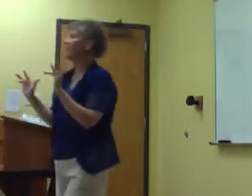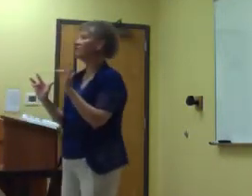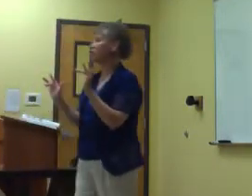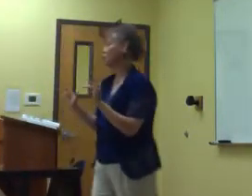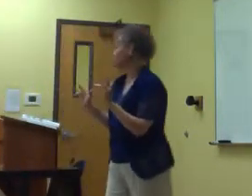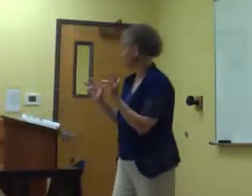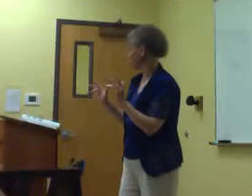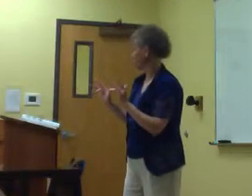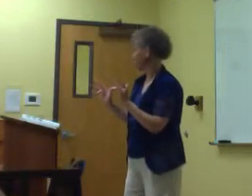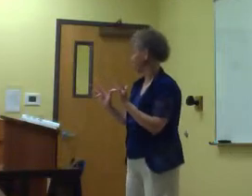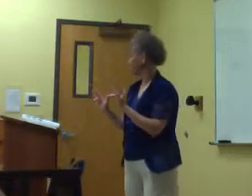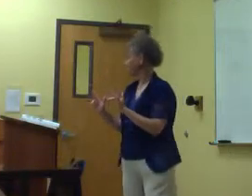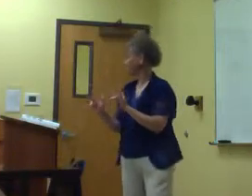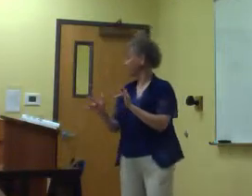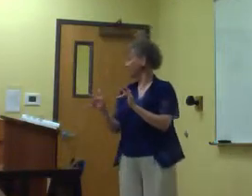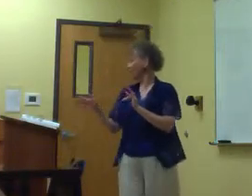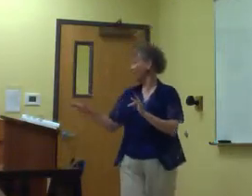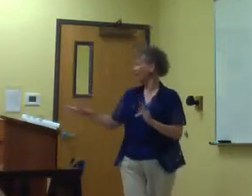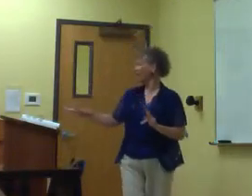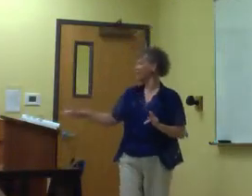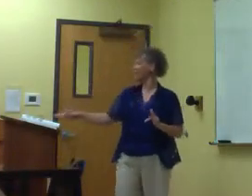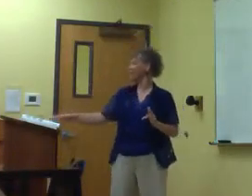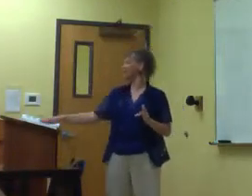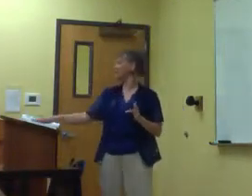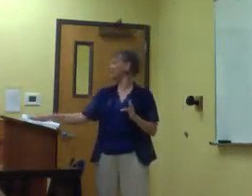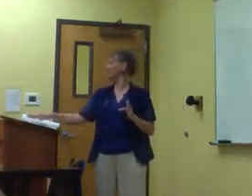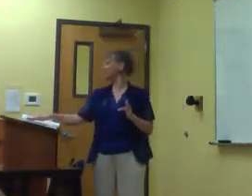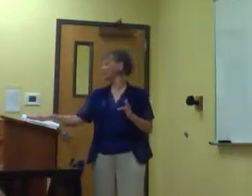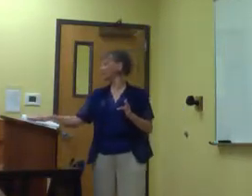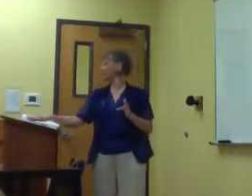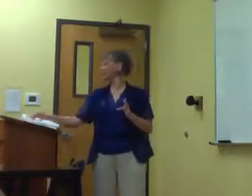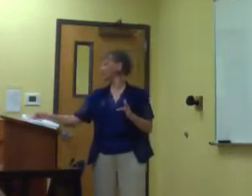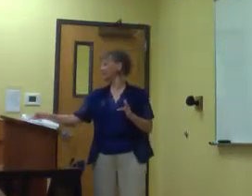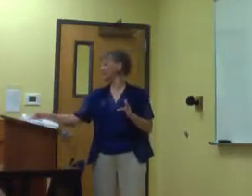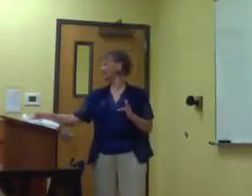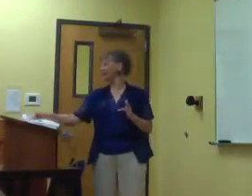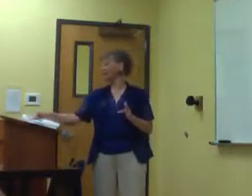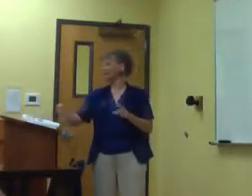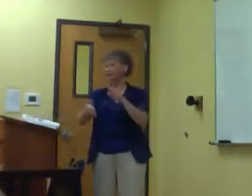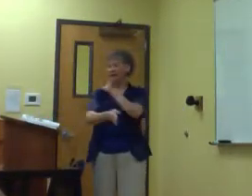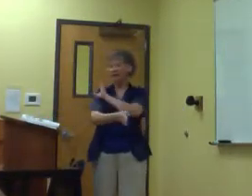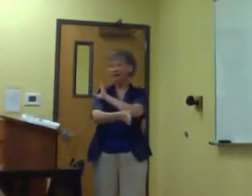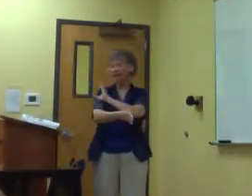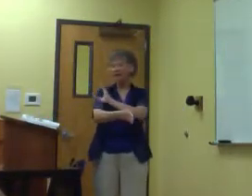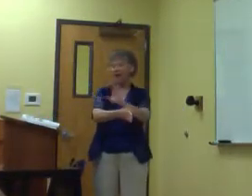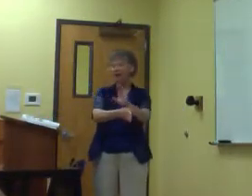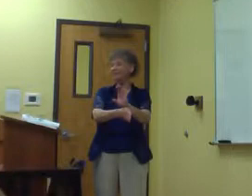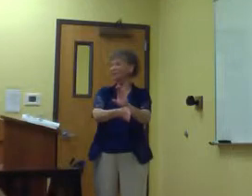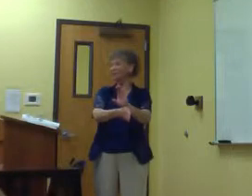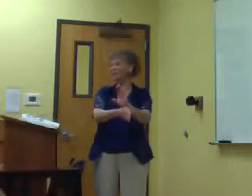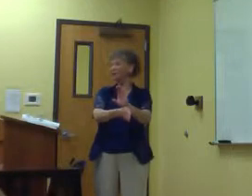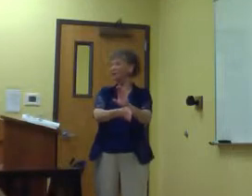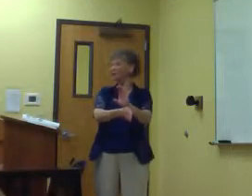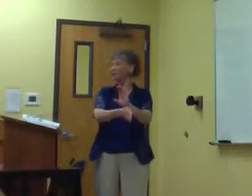for computer, and he does it next, all right? And it's just coming down your